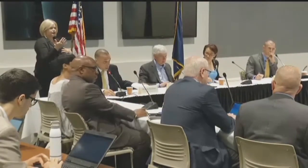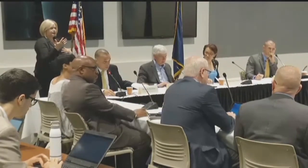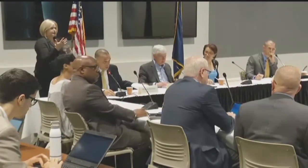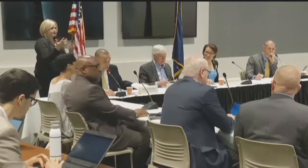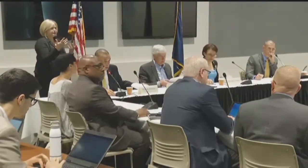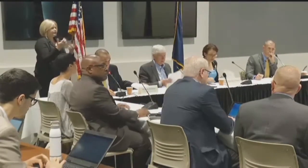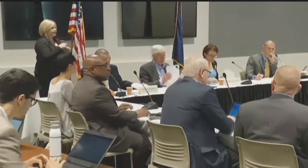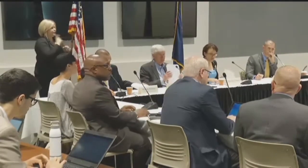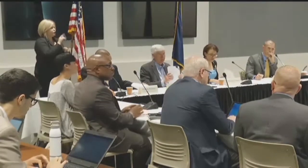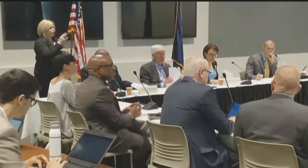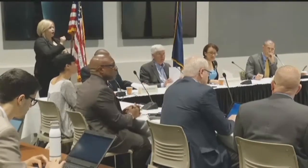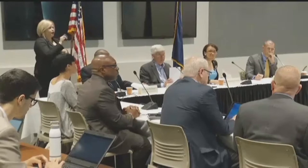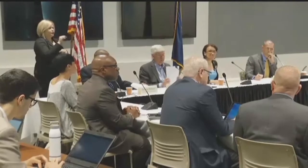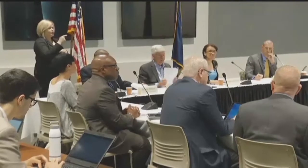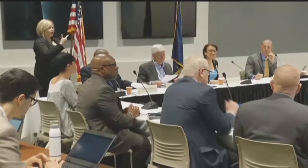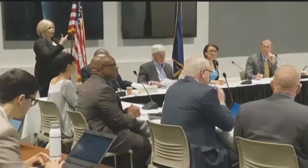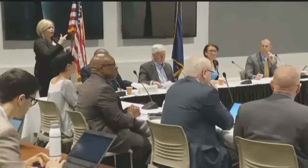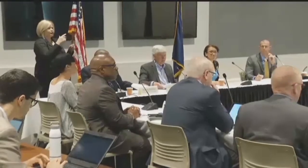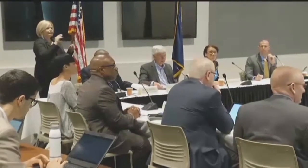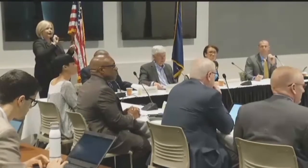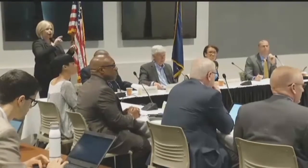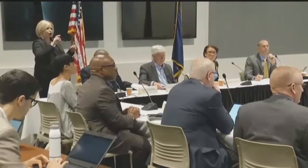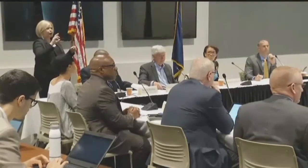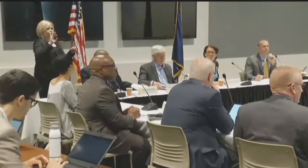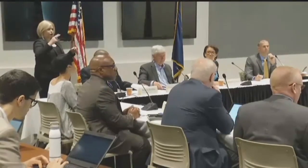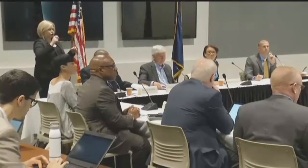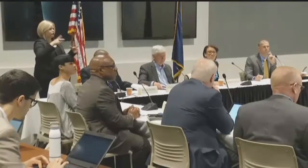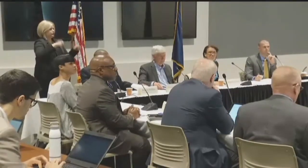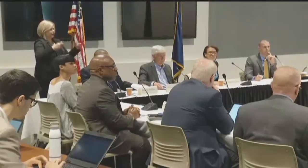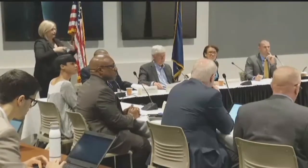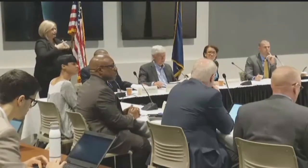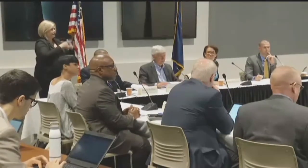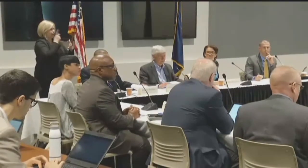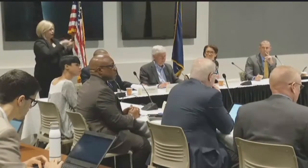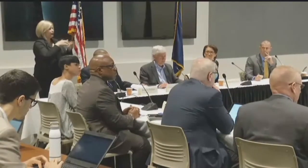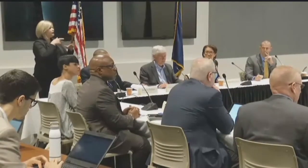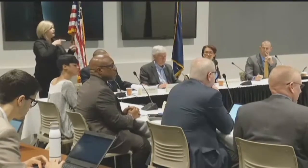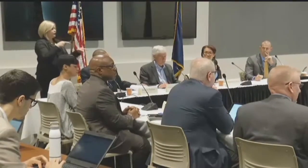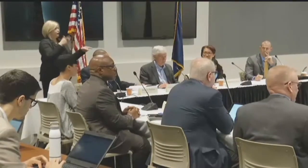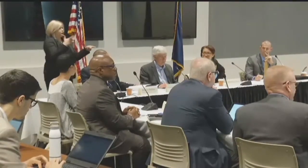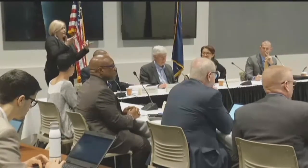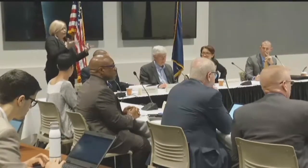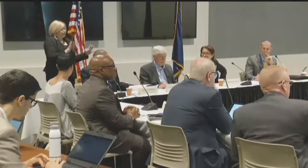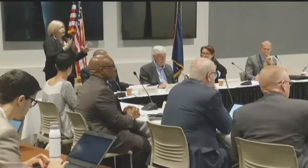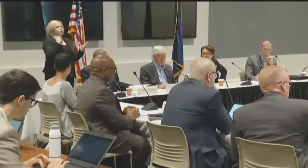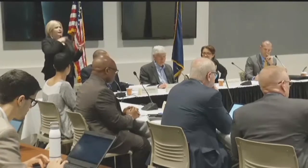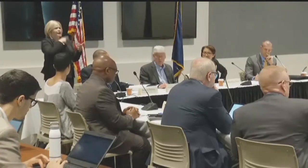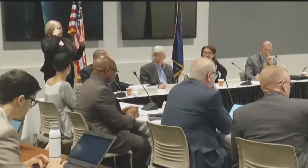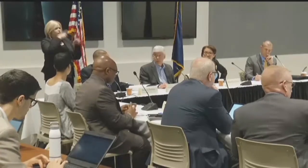Basically have John Young and the mayor and Rich Beard take the lead on that. And after this presentation, there is a